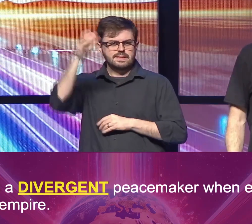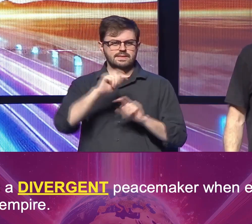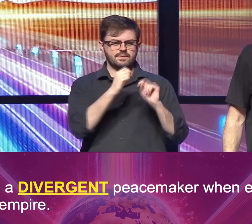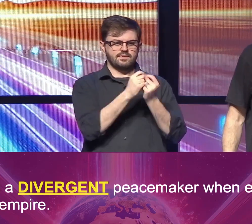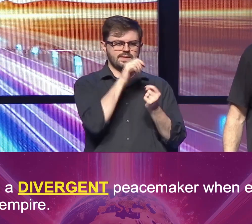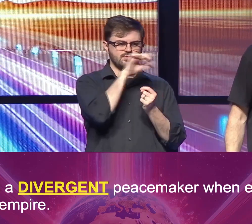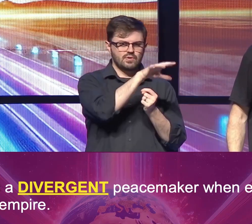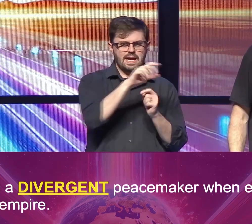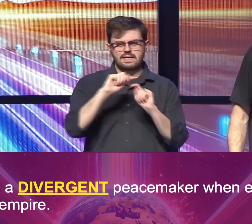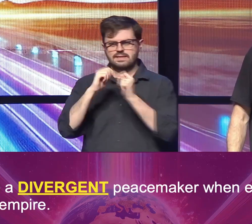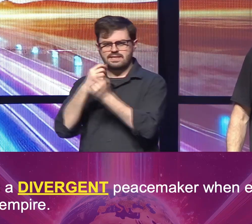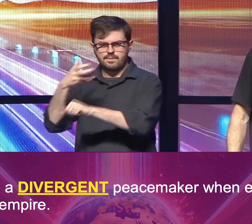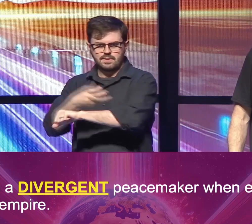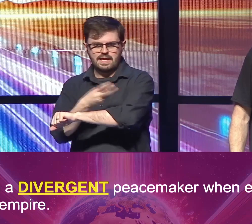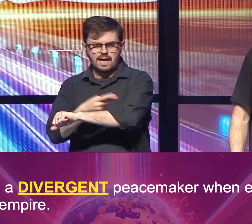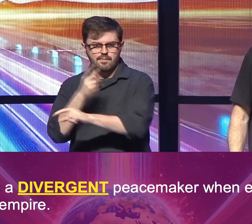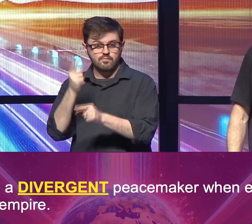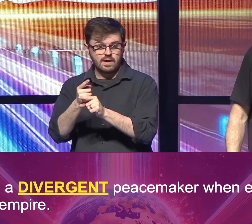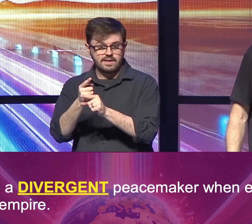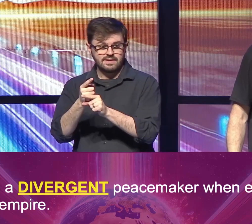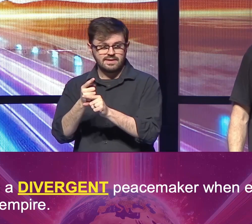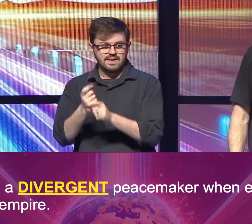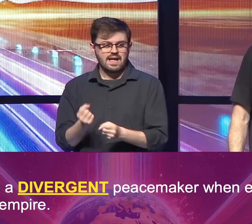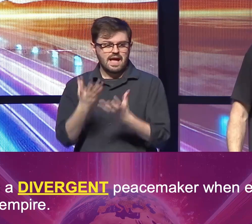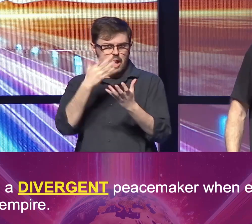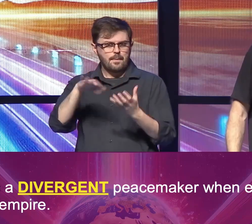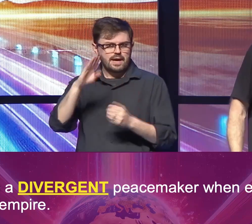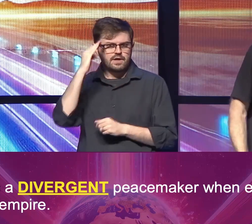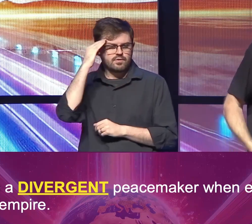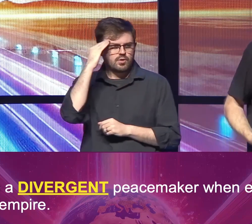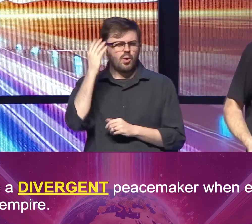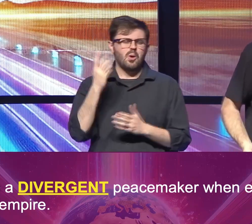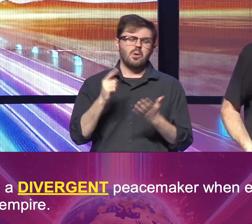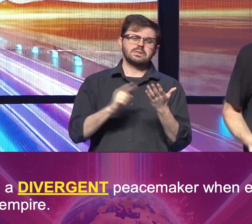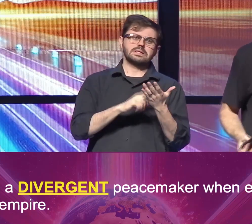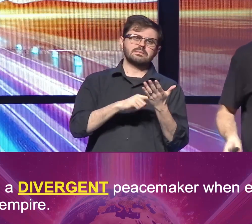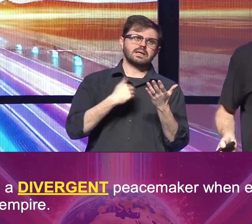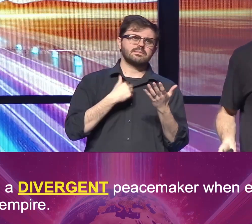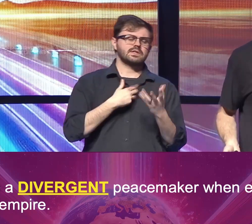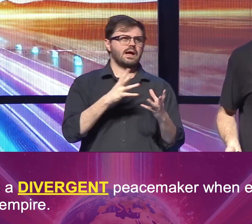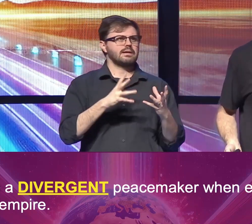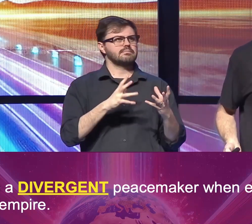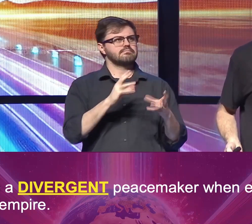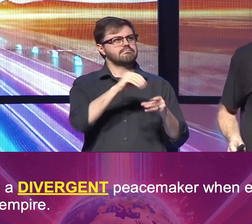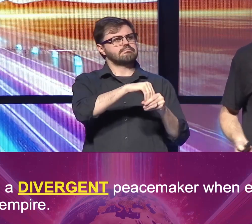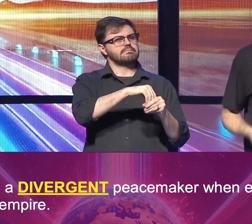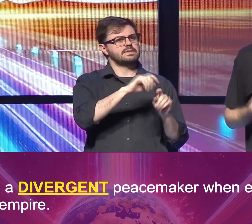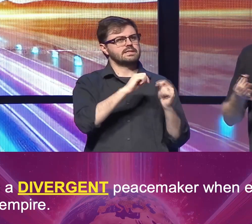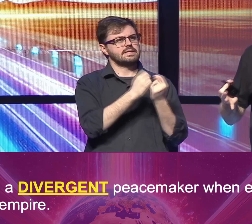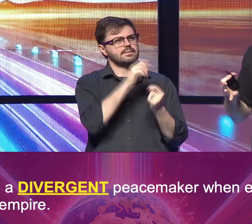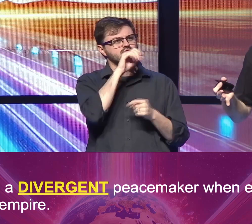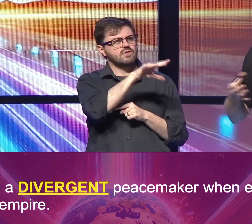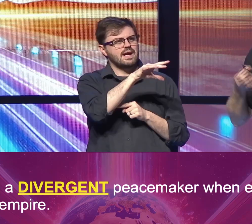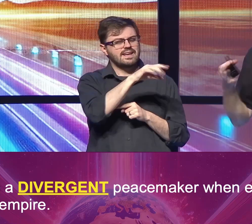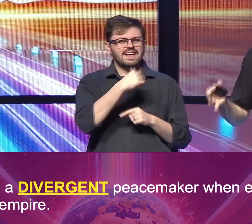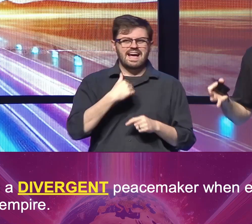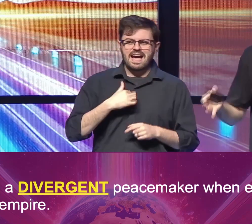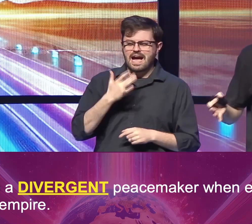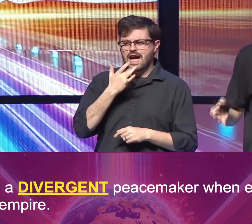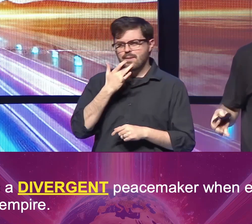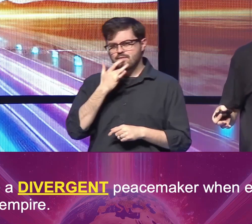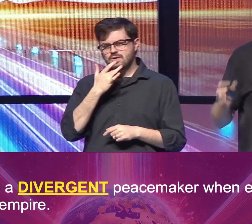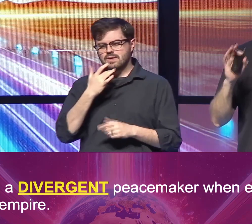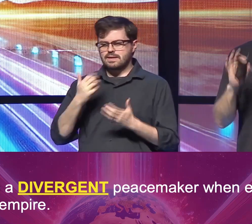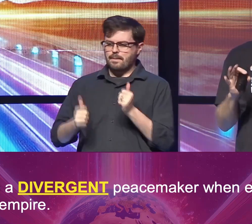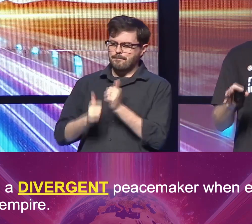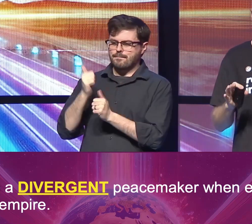some days you're on Team Dragon? I just choose to believe most of the days I'm on Team Lamb. Most of the minutes of the day I'm trying to be on